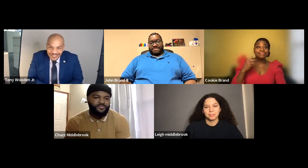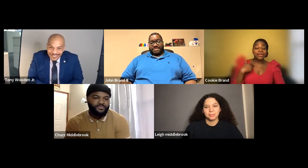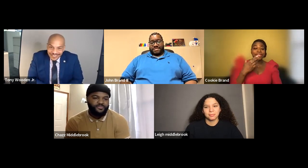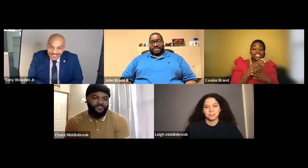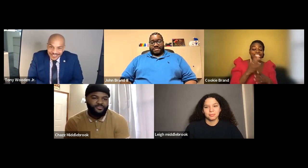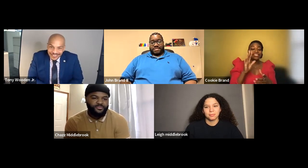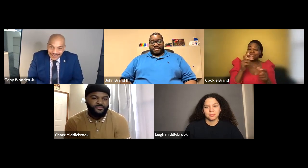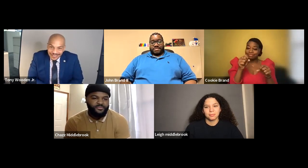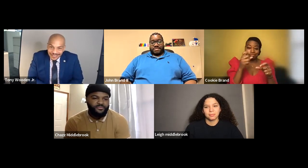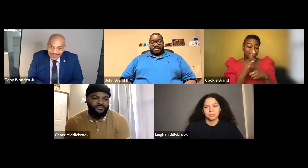next.